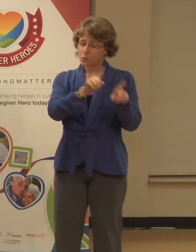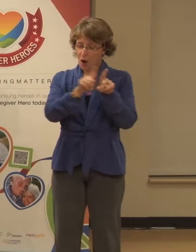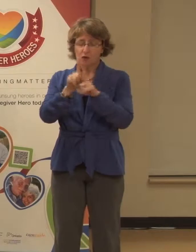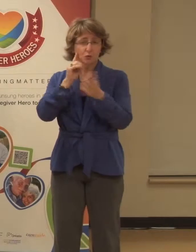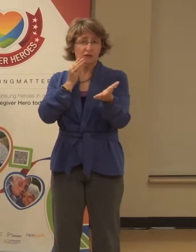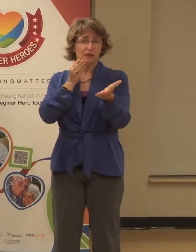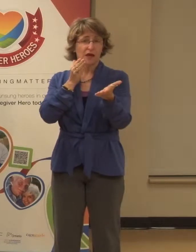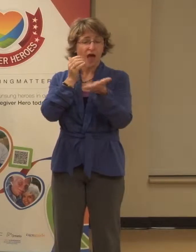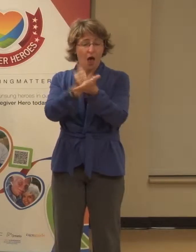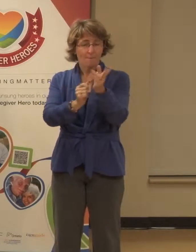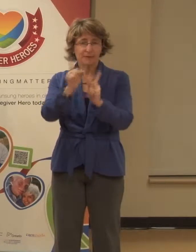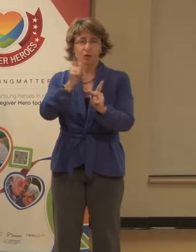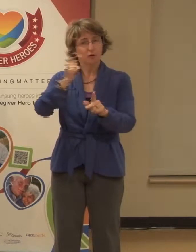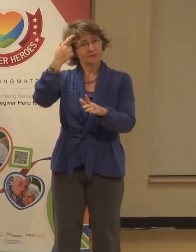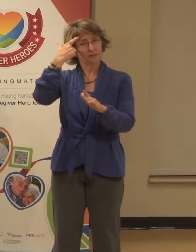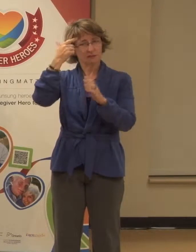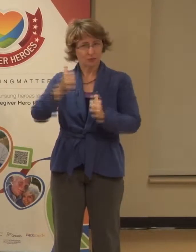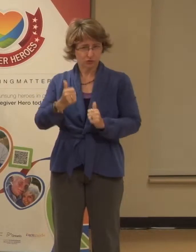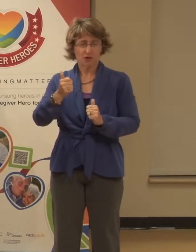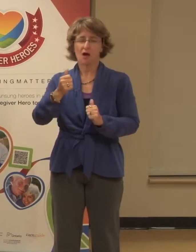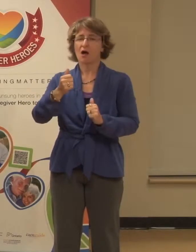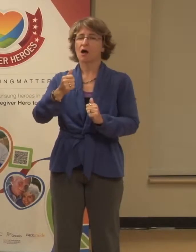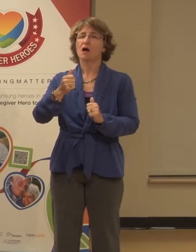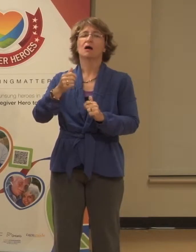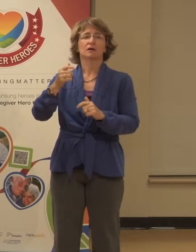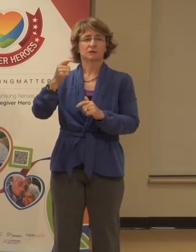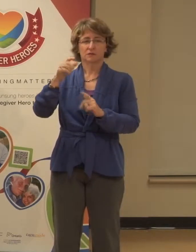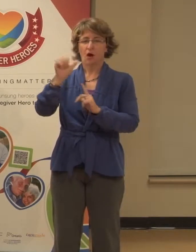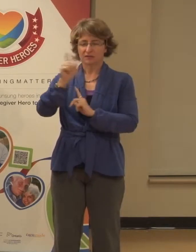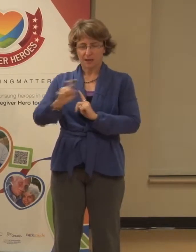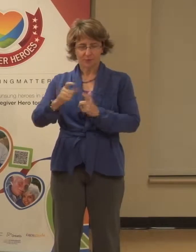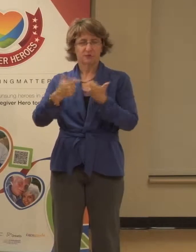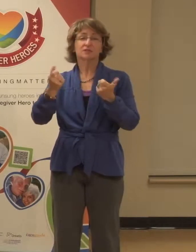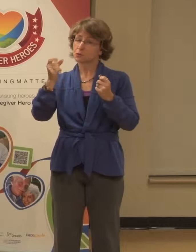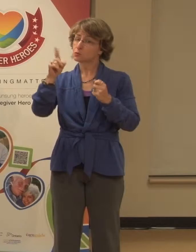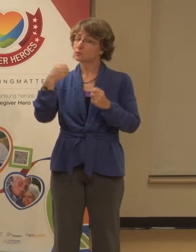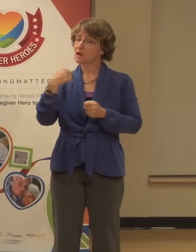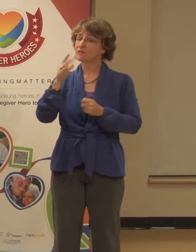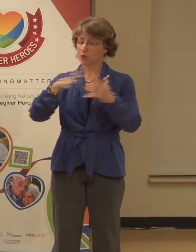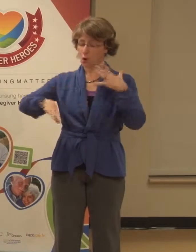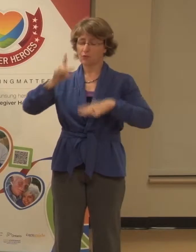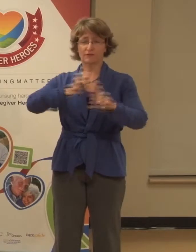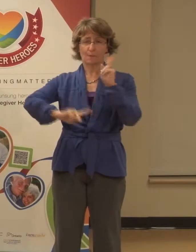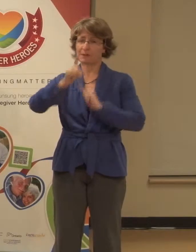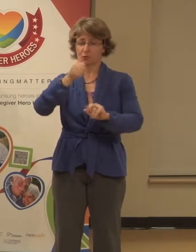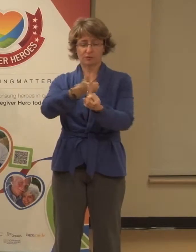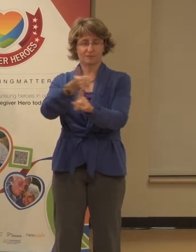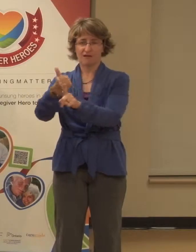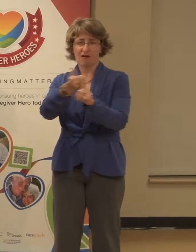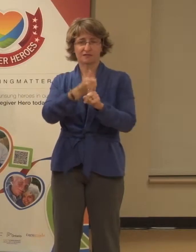people with dementia or Alzheimer's. So we have all kinds of clothing for people that don't